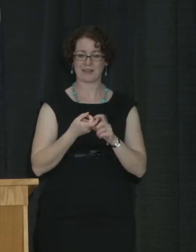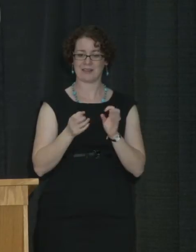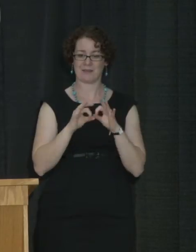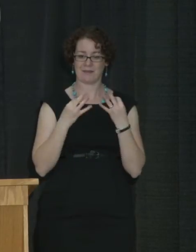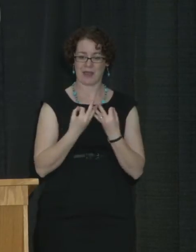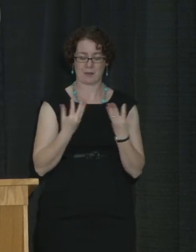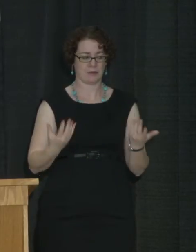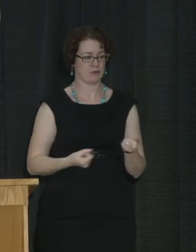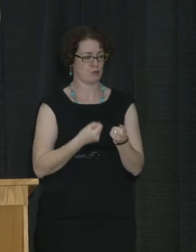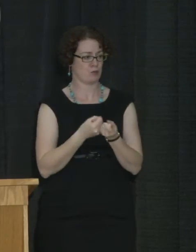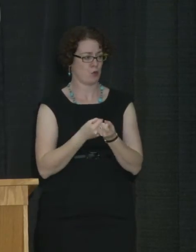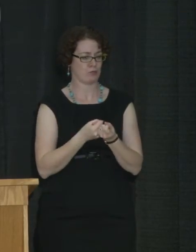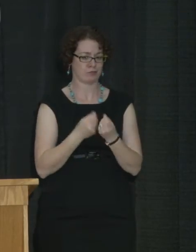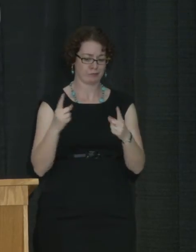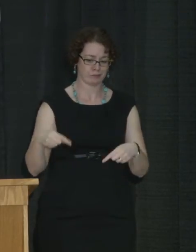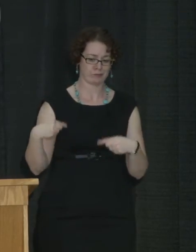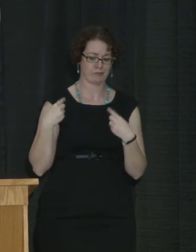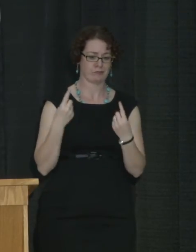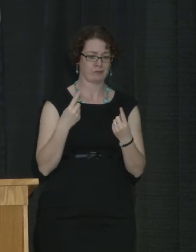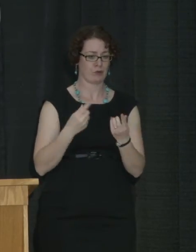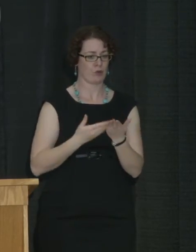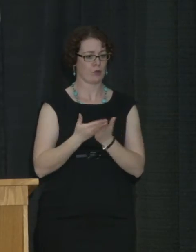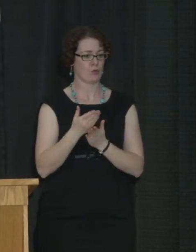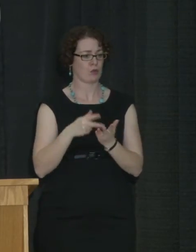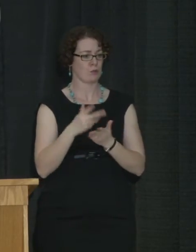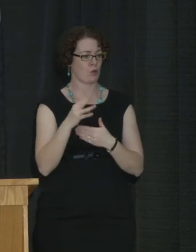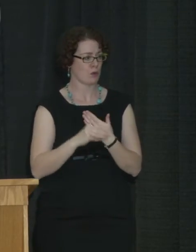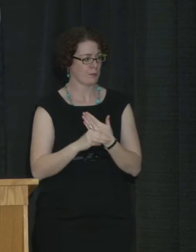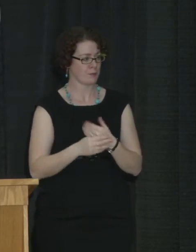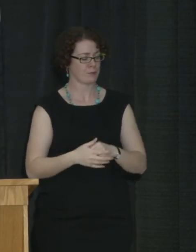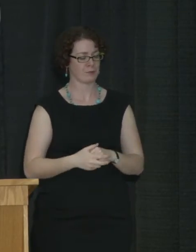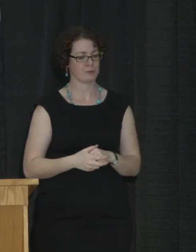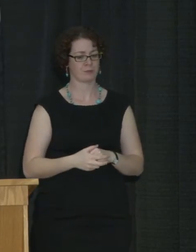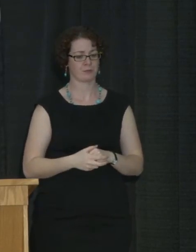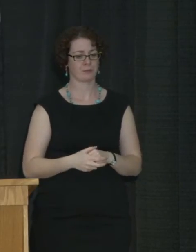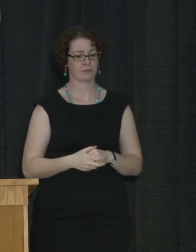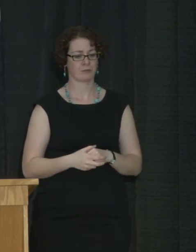love and support as we worked our way through our learning journeys.